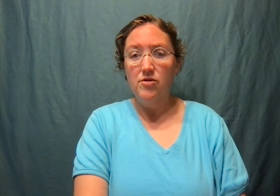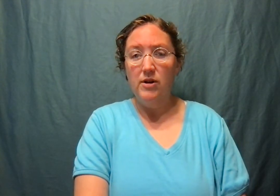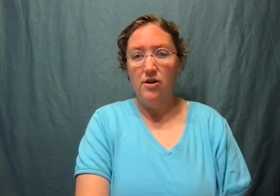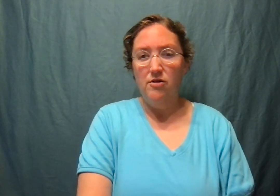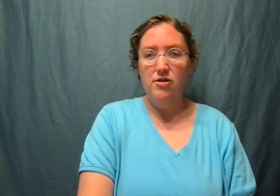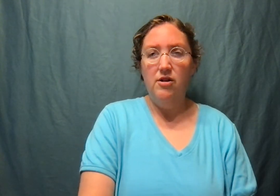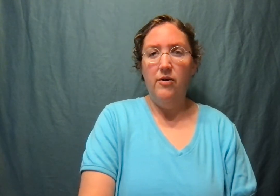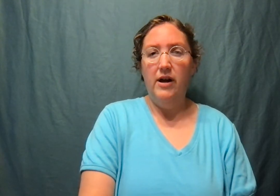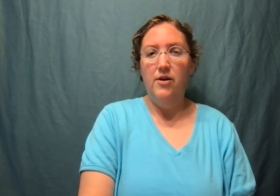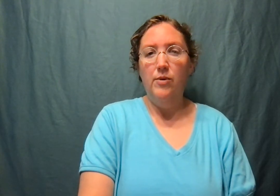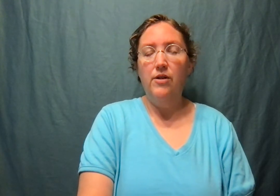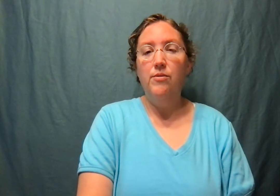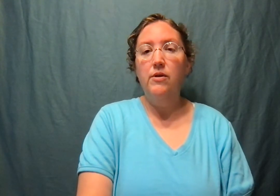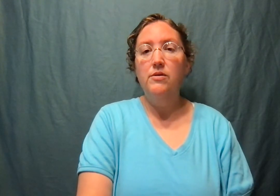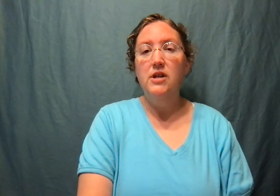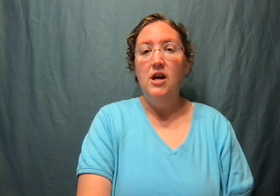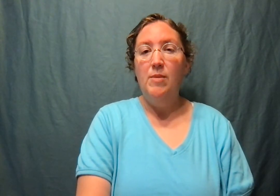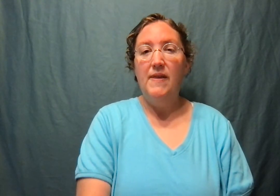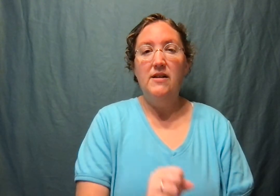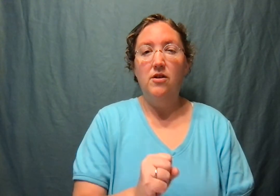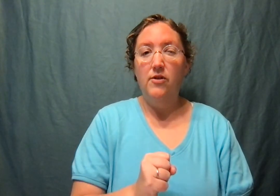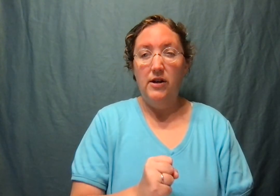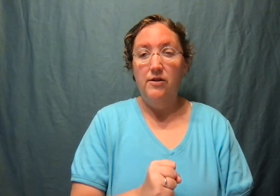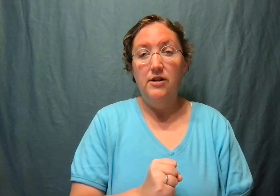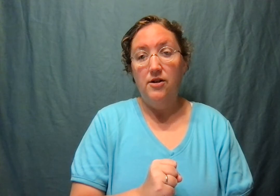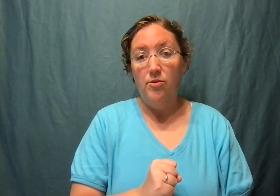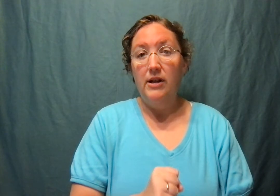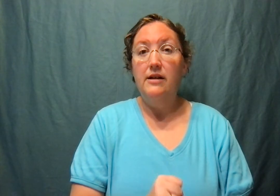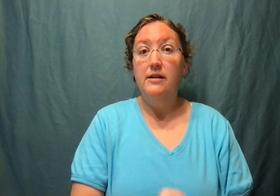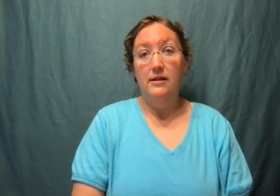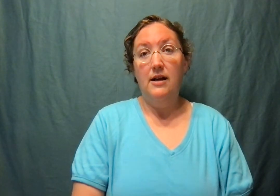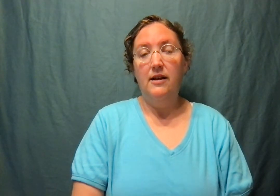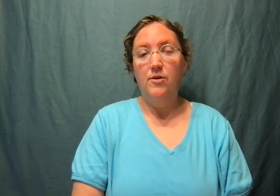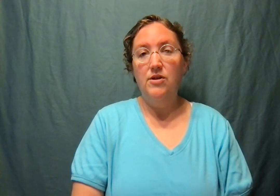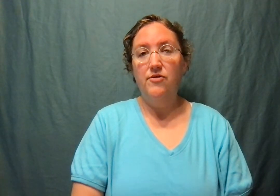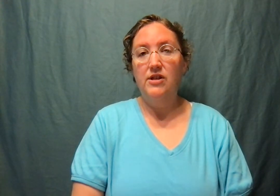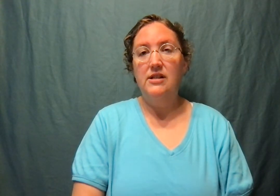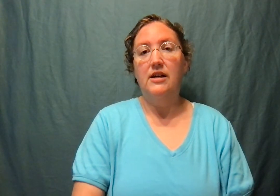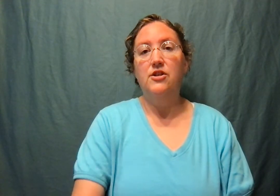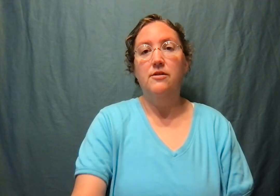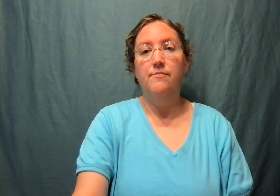encourage you to go ahead and read through those, but that's all that you need to know related to sign language for this section.